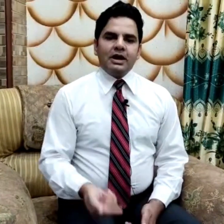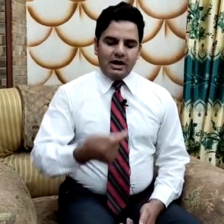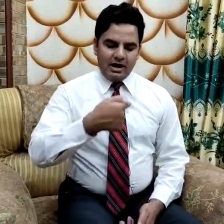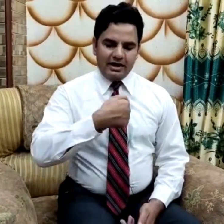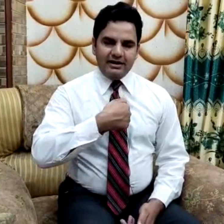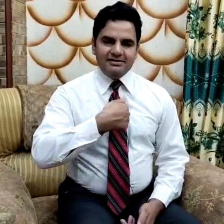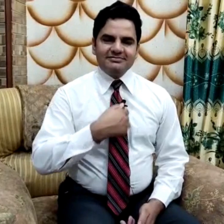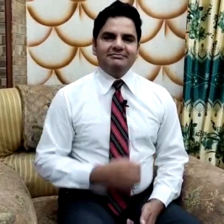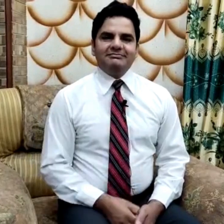I,